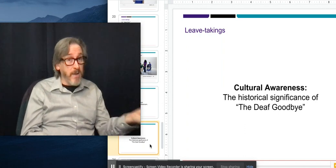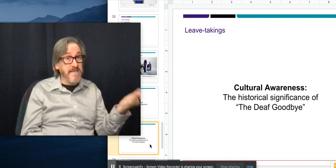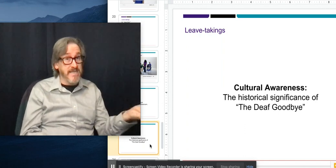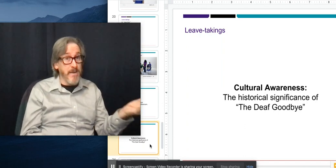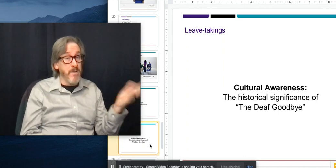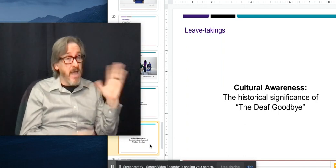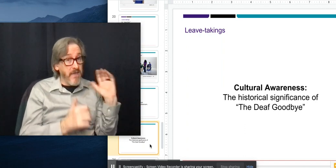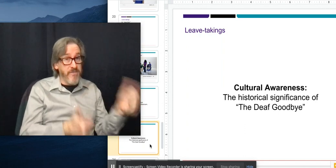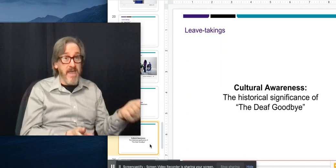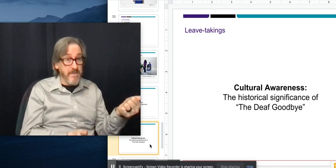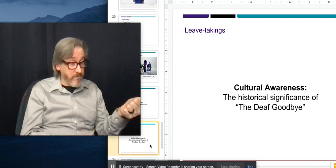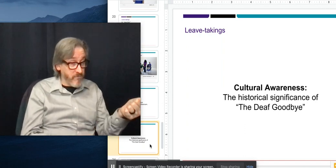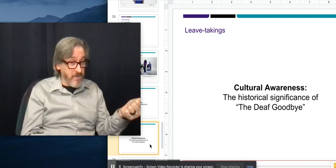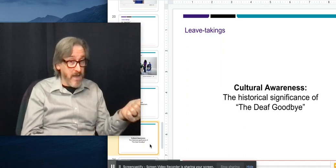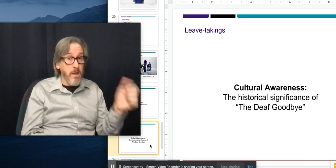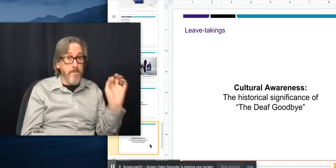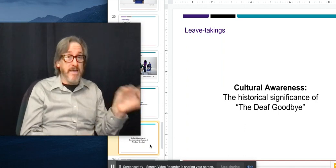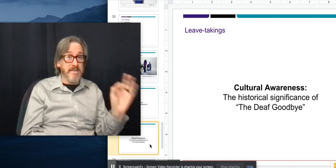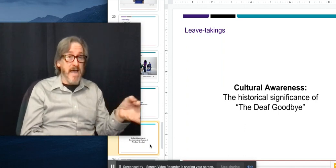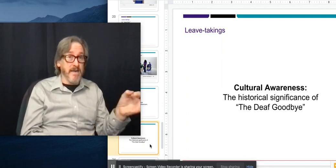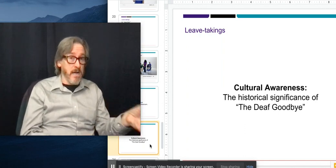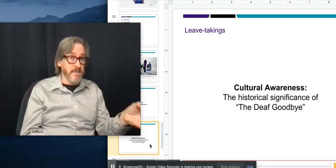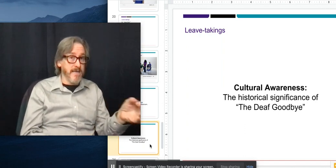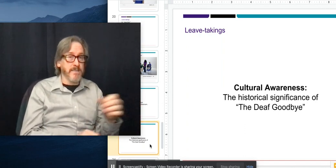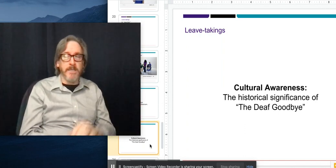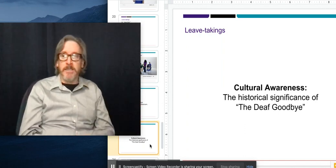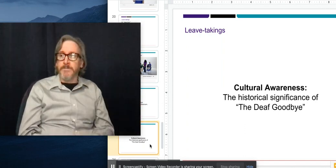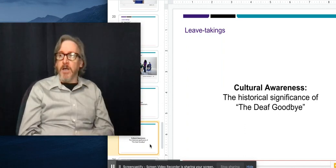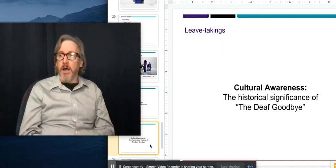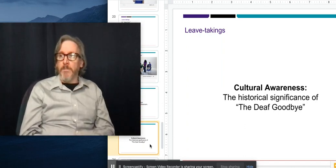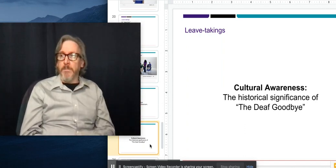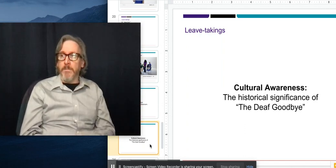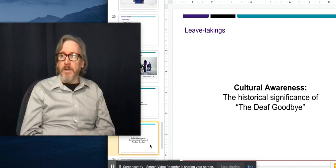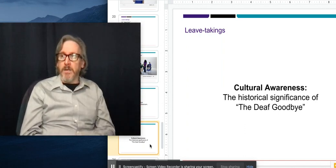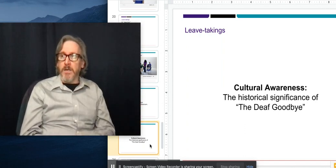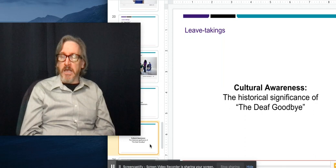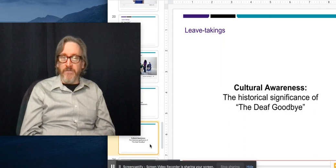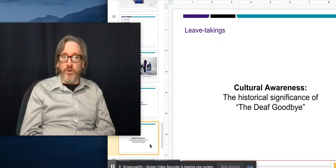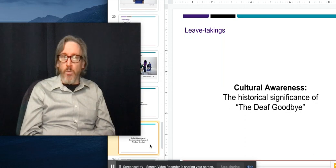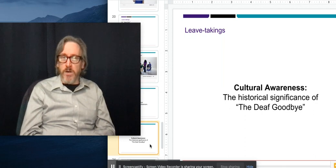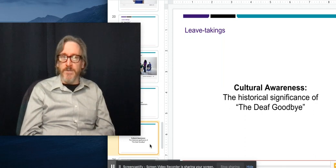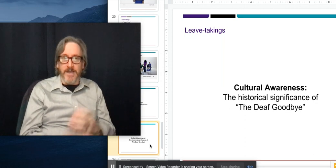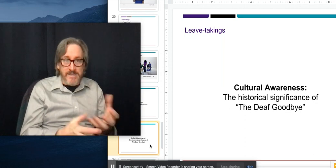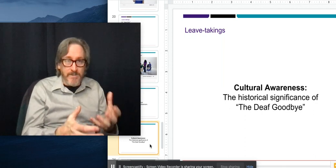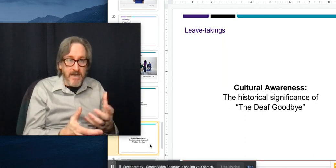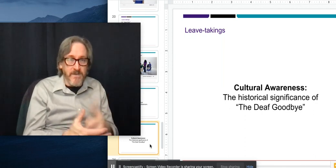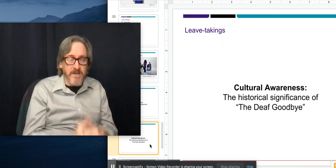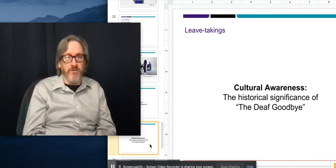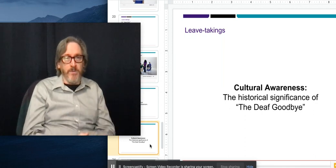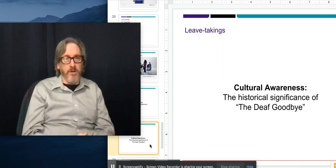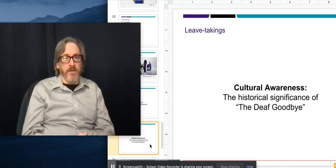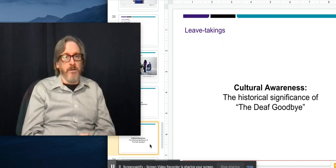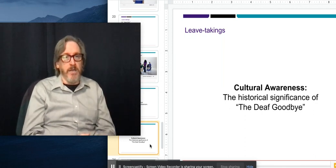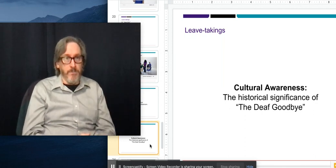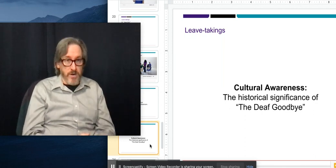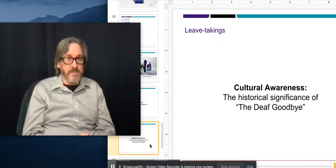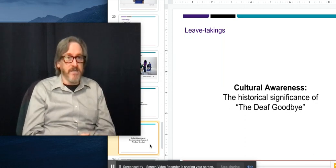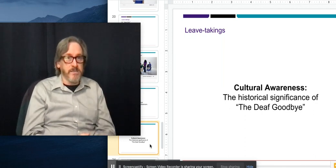say goodbye to them and thank them for that. Make that contact. If you want to be accepted in the deaf